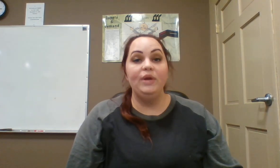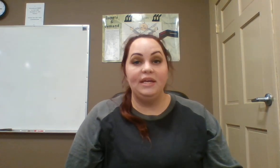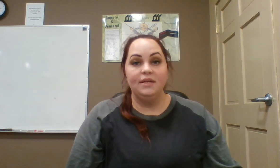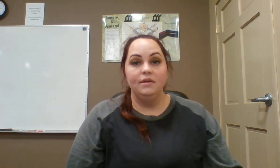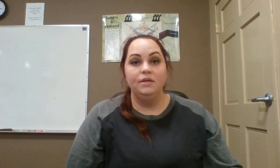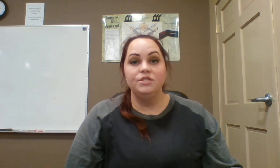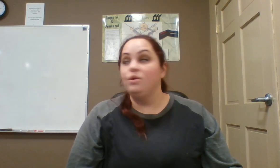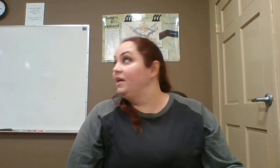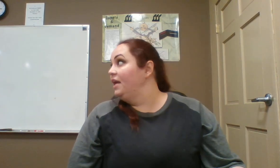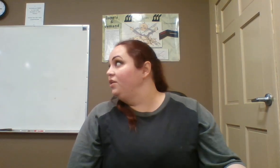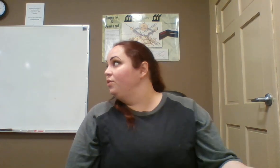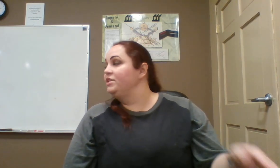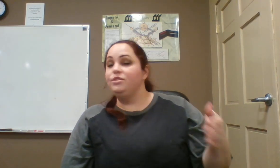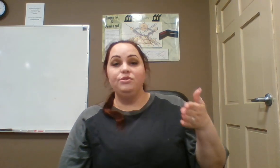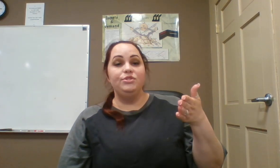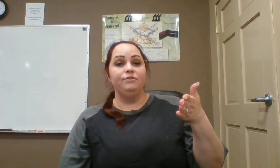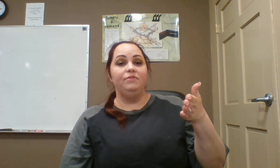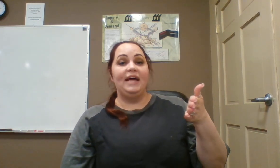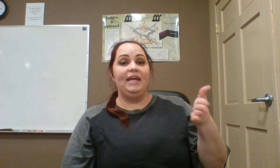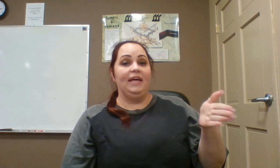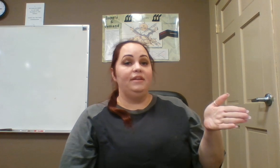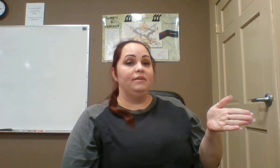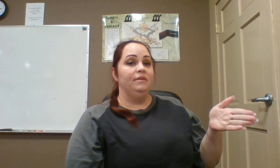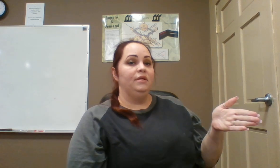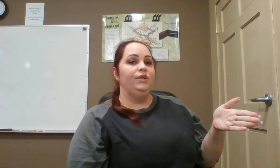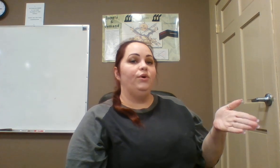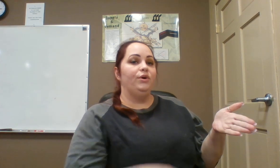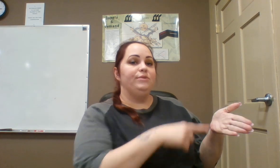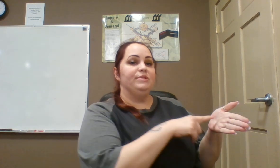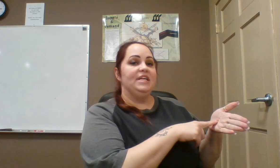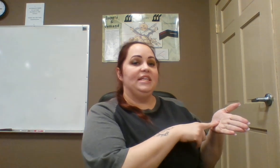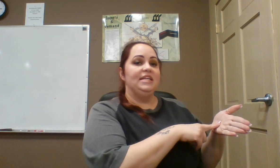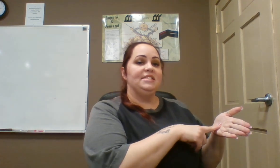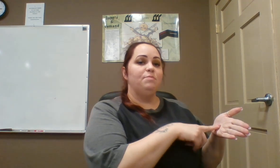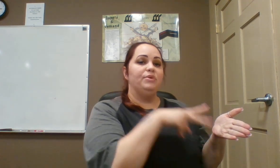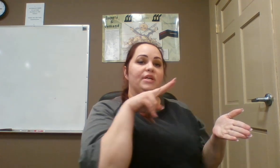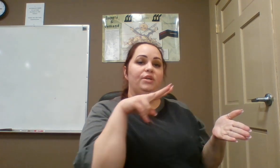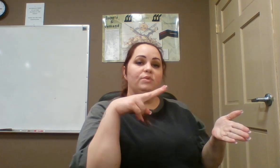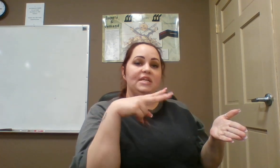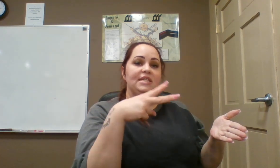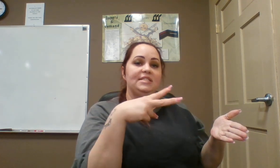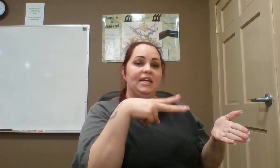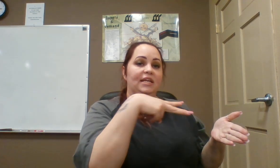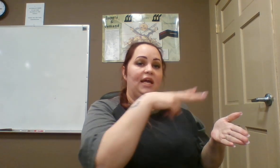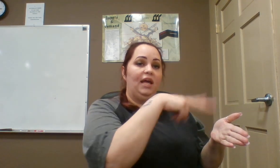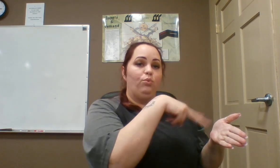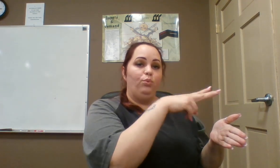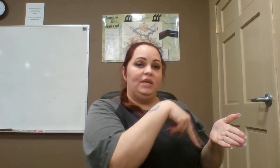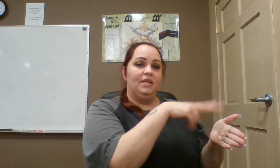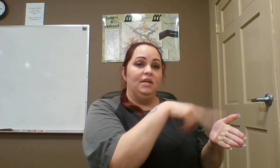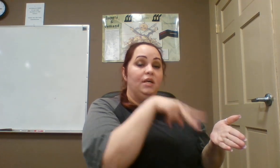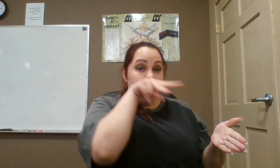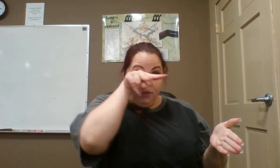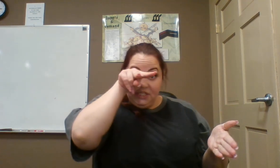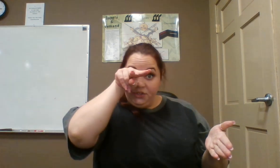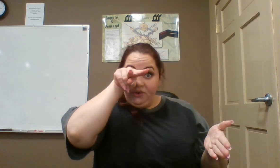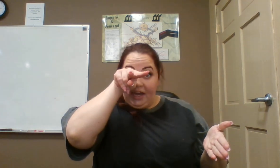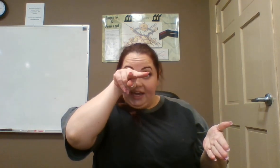Read. So again, you're going to use your flat hand. You're going to pretend that it is a book and you will take this hand and read. So these are your eyes.